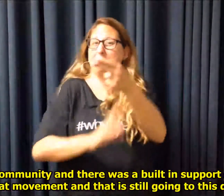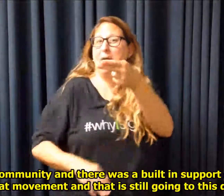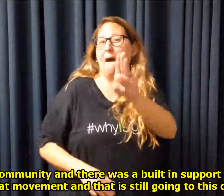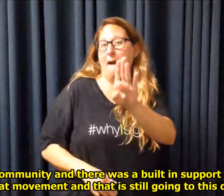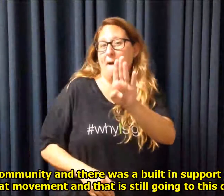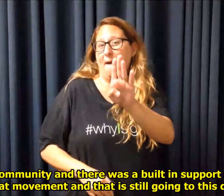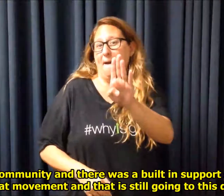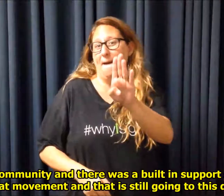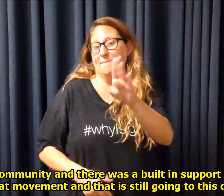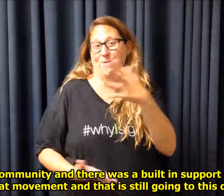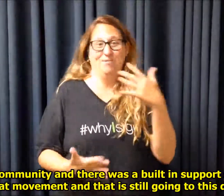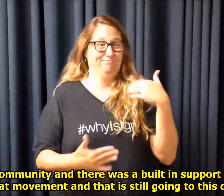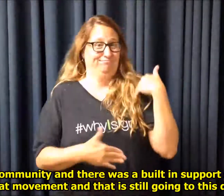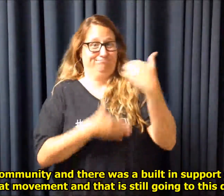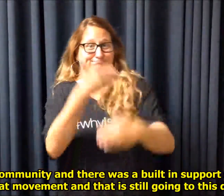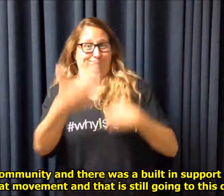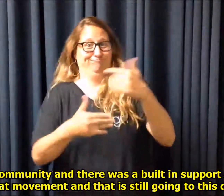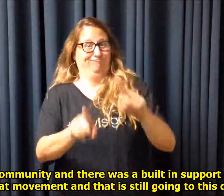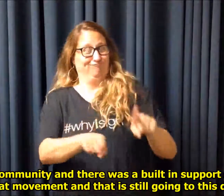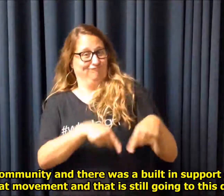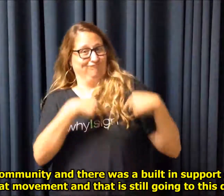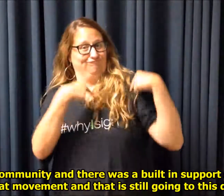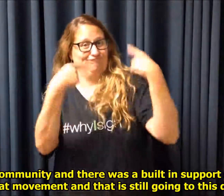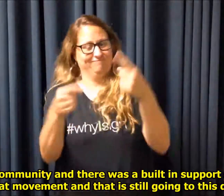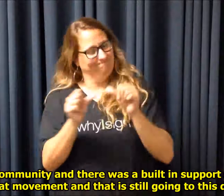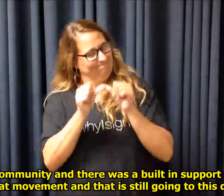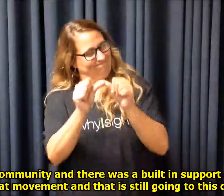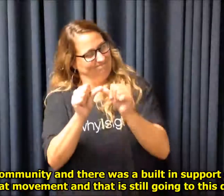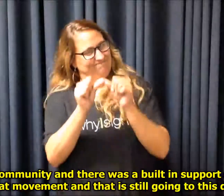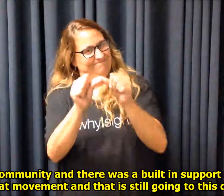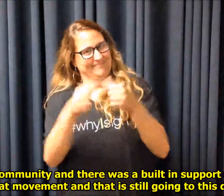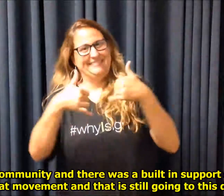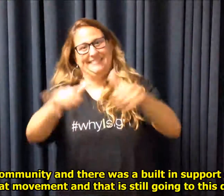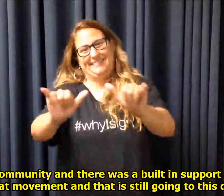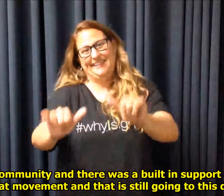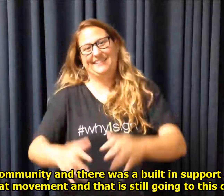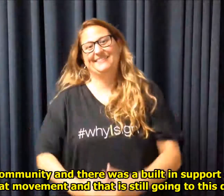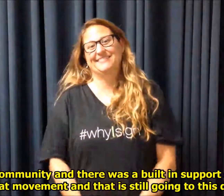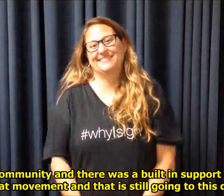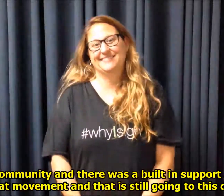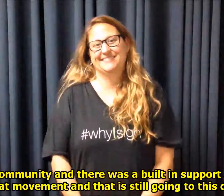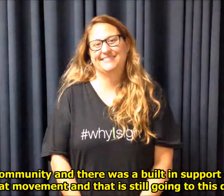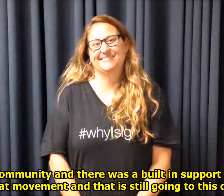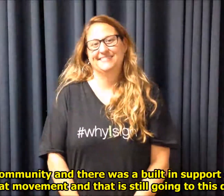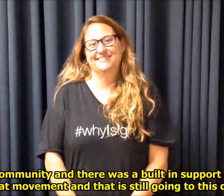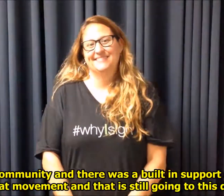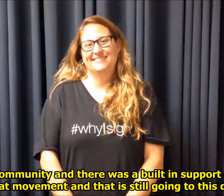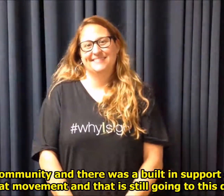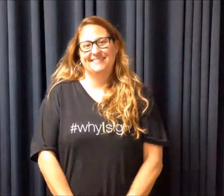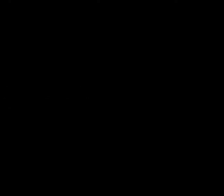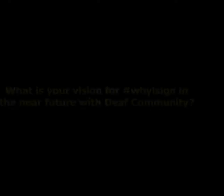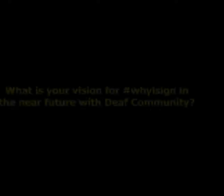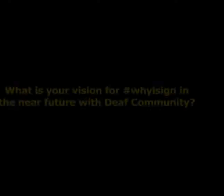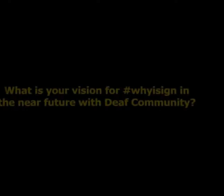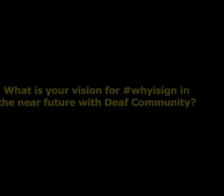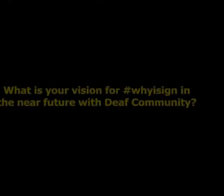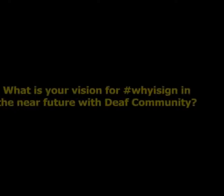a built-in support system within that movement. And that is still going to this day.